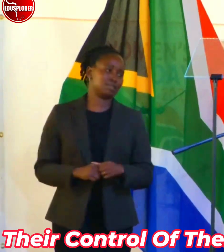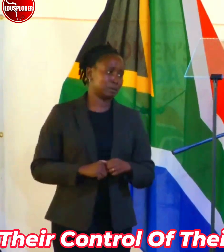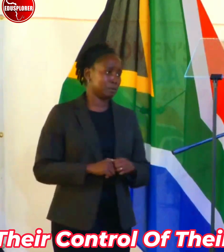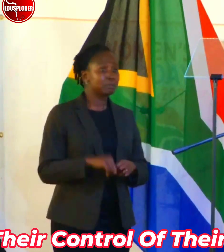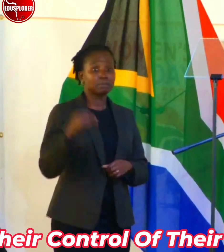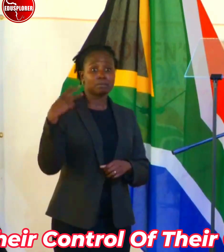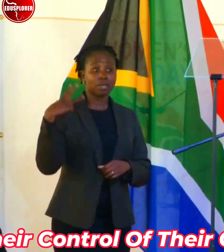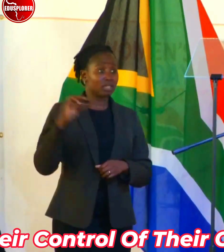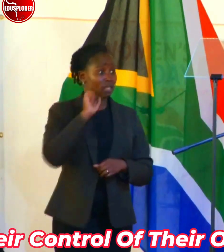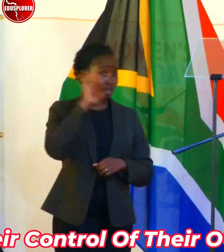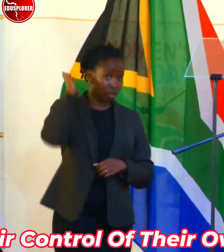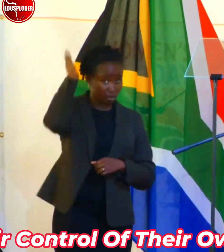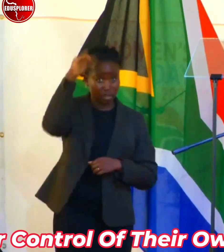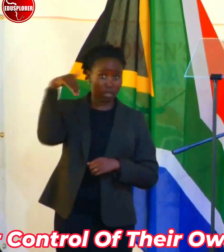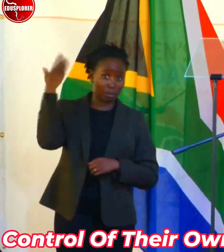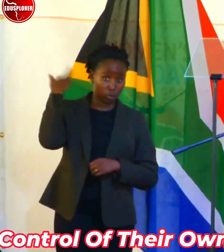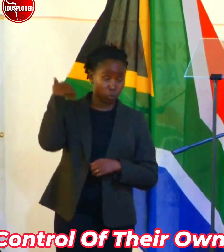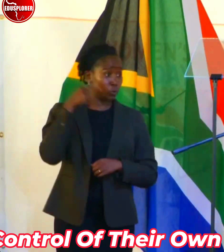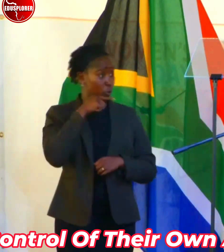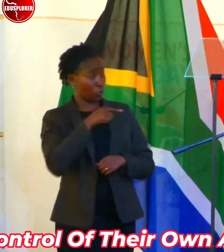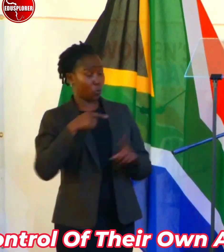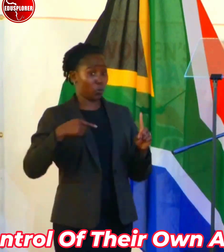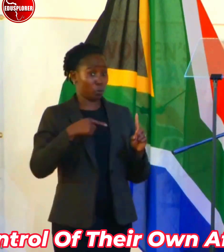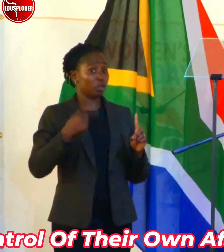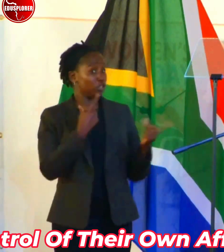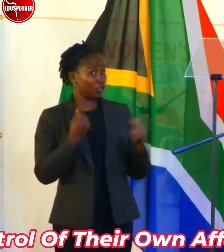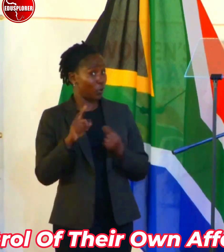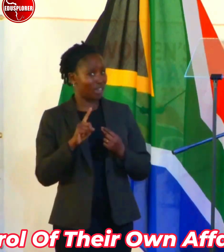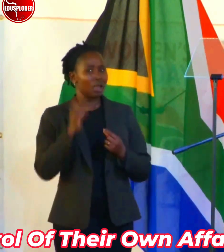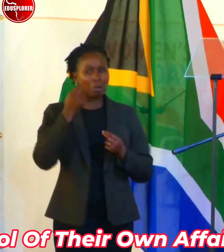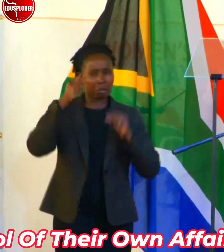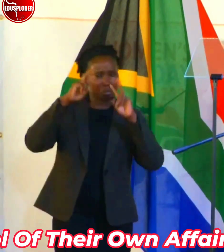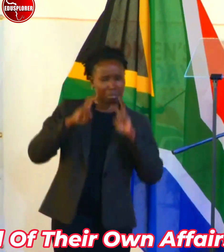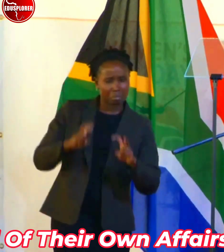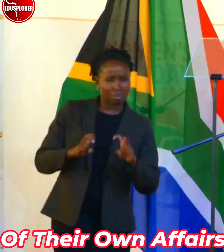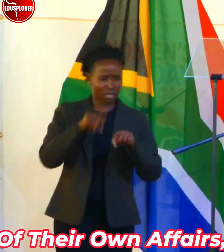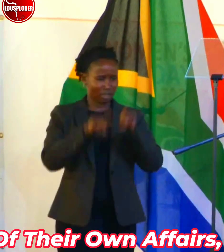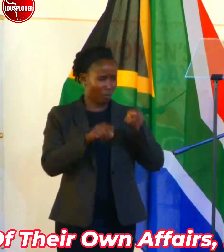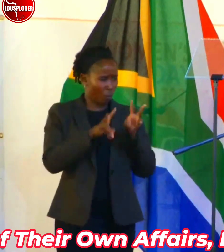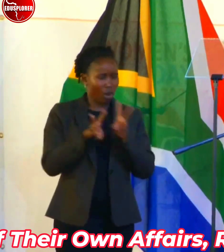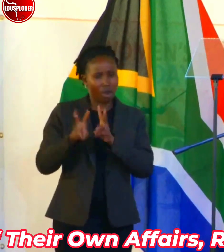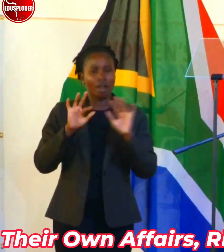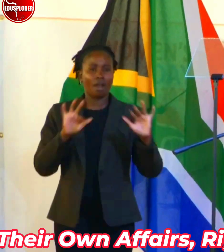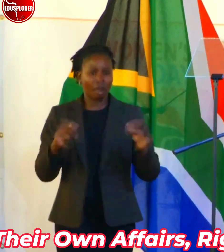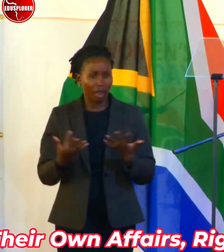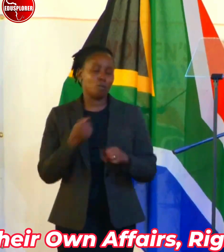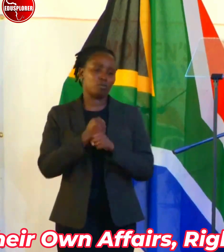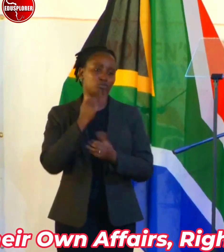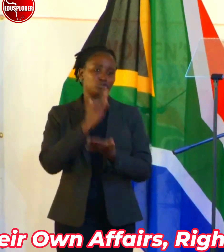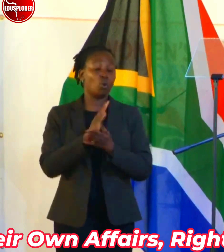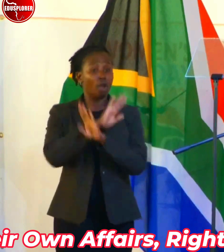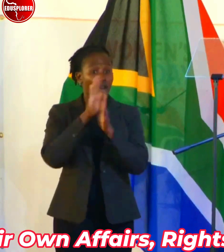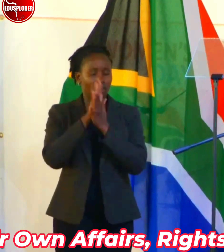Dlamini Zuma is looking at a various number of mechanisms to make sure that this does